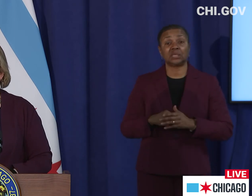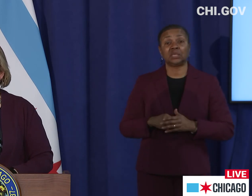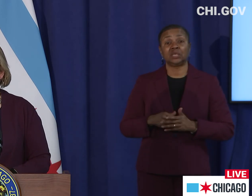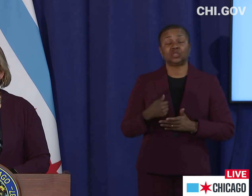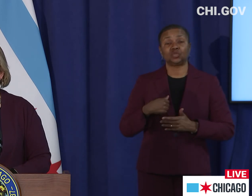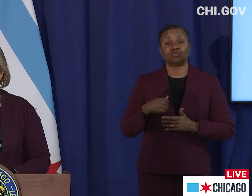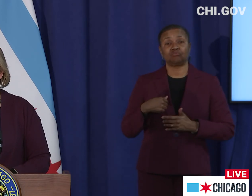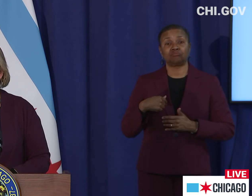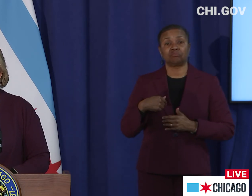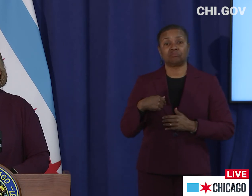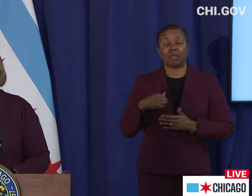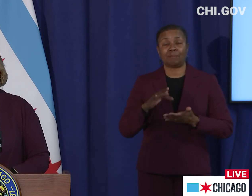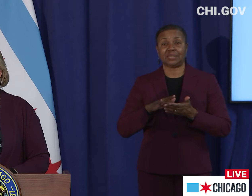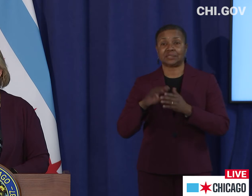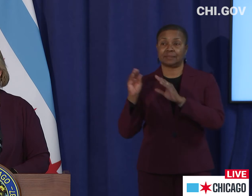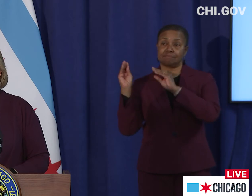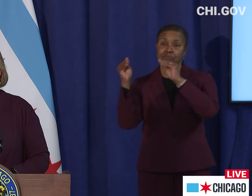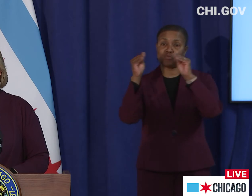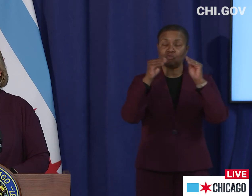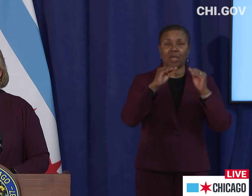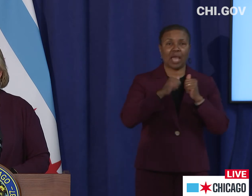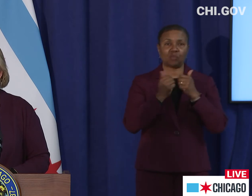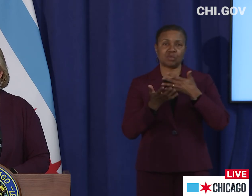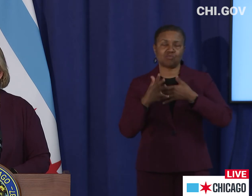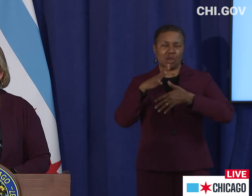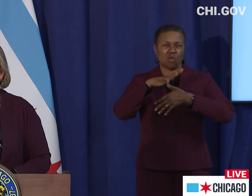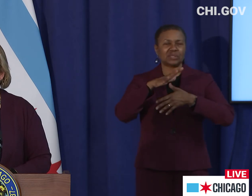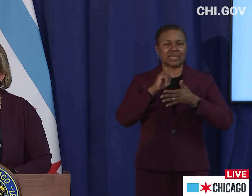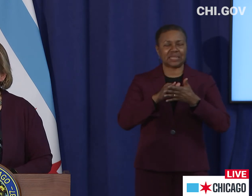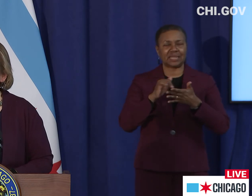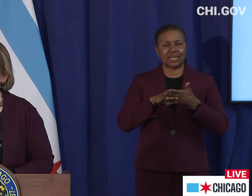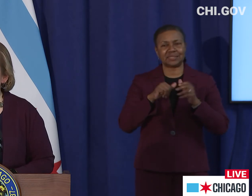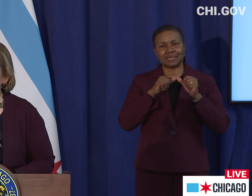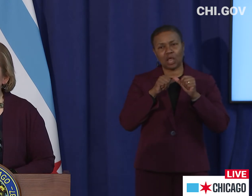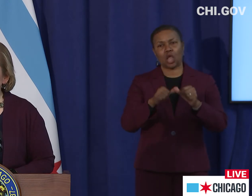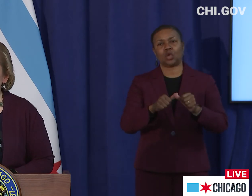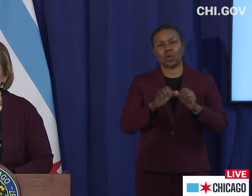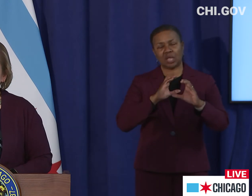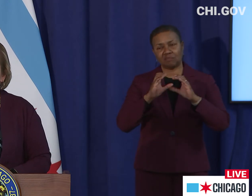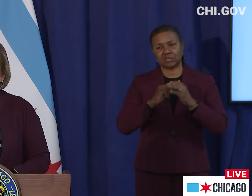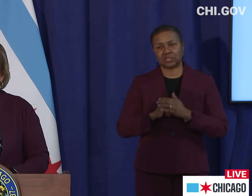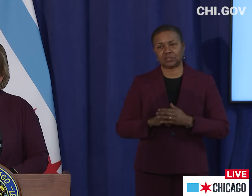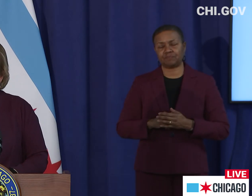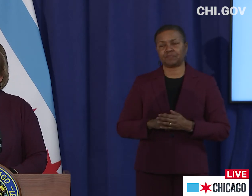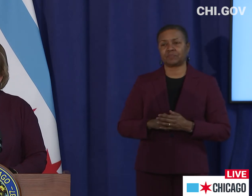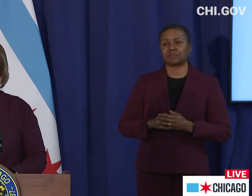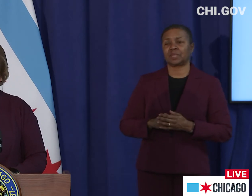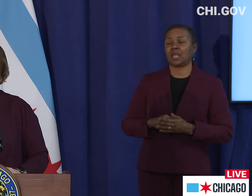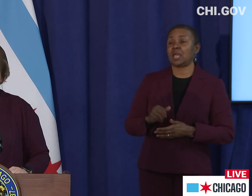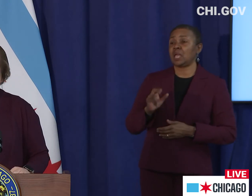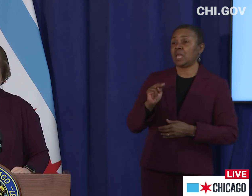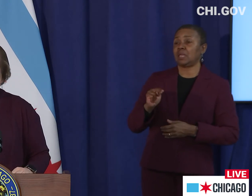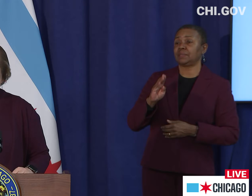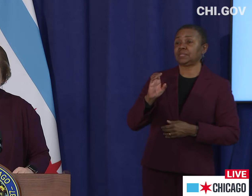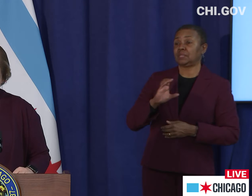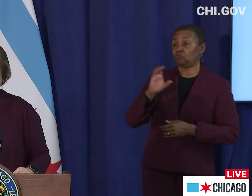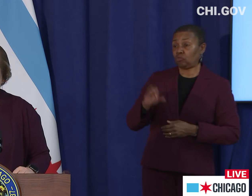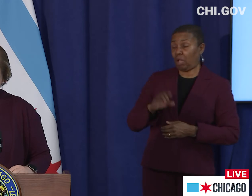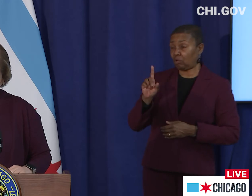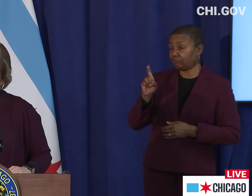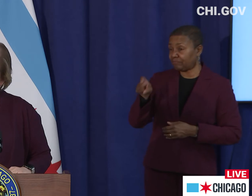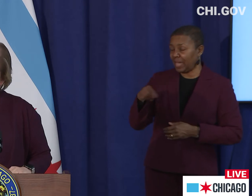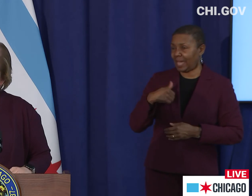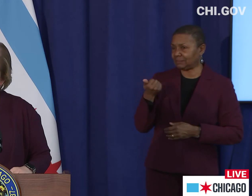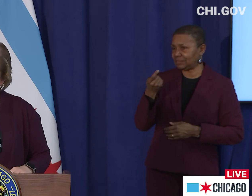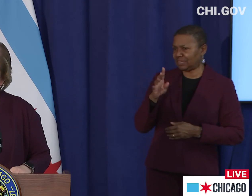shifting vaccine or thinking about how we prioritize across that, I think that's an ongoing conversation. Alex Fisher with NBC Chicago, he's got